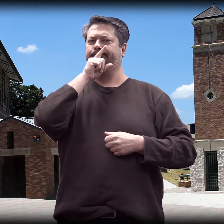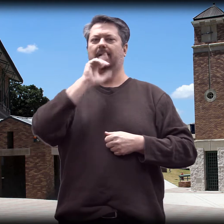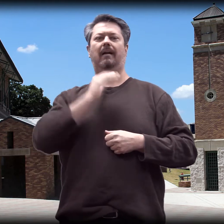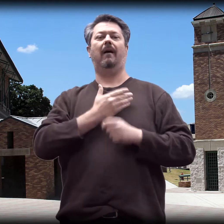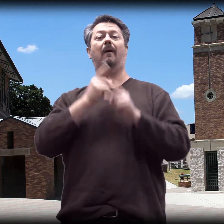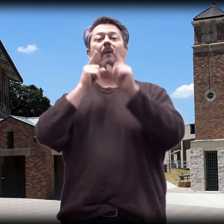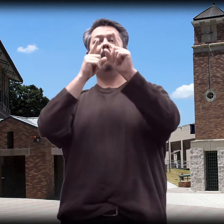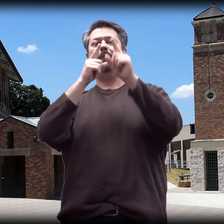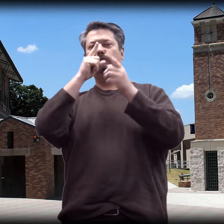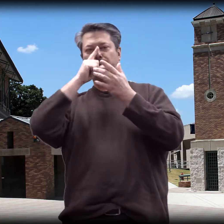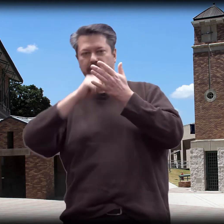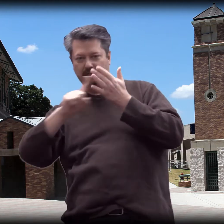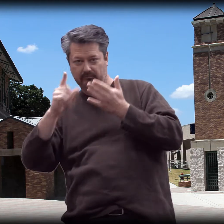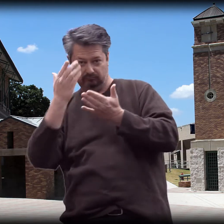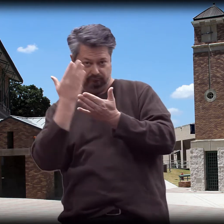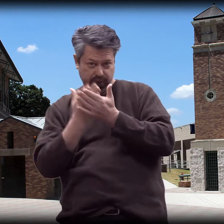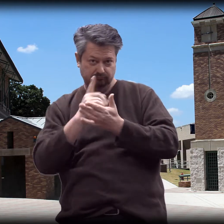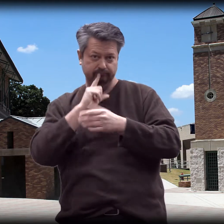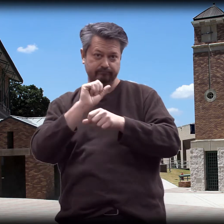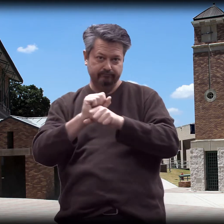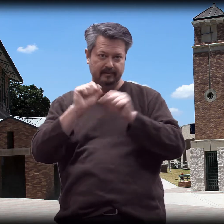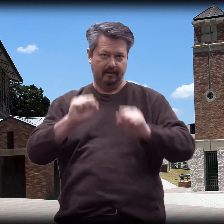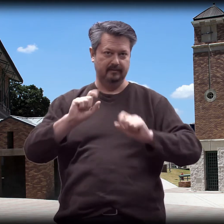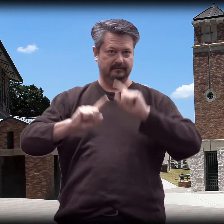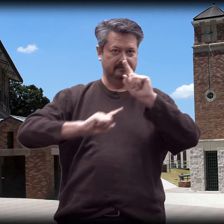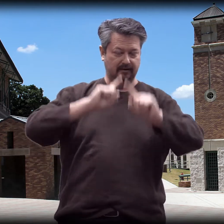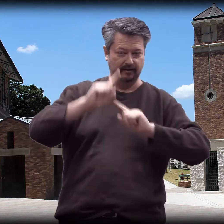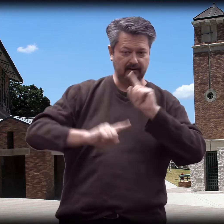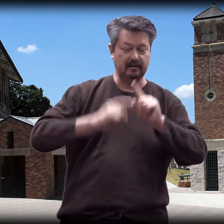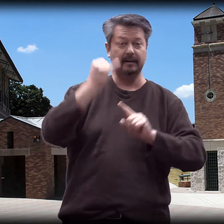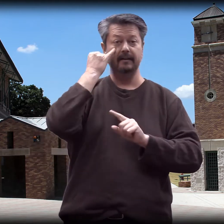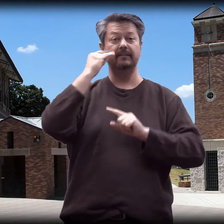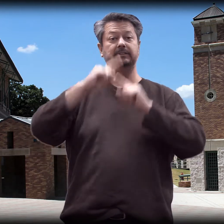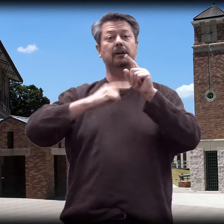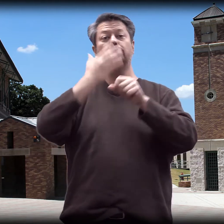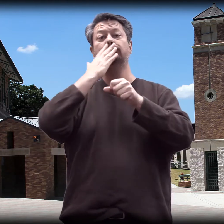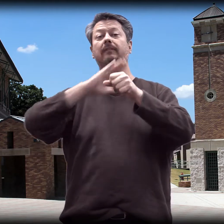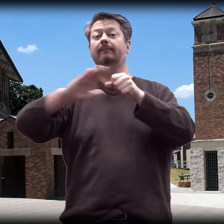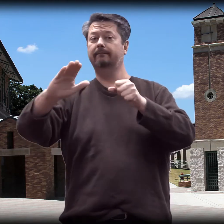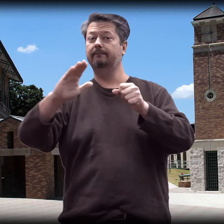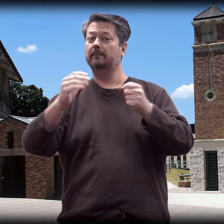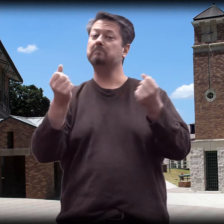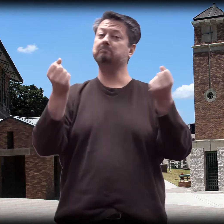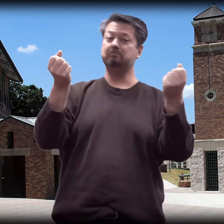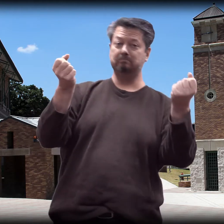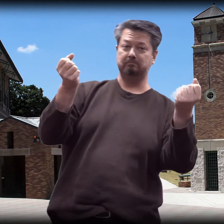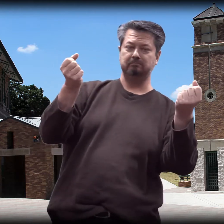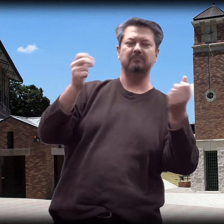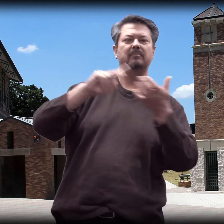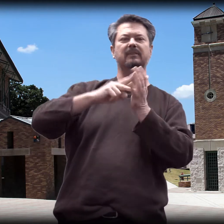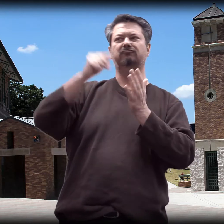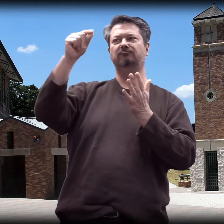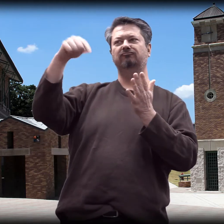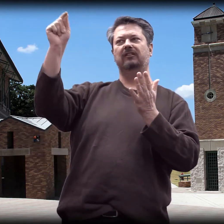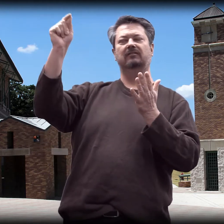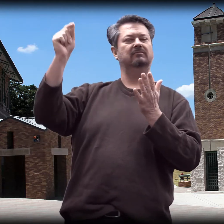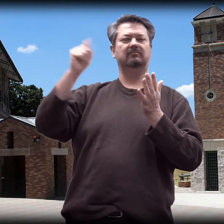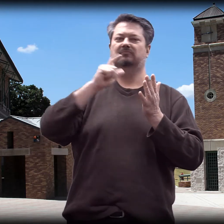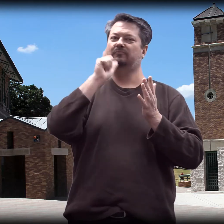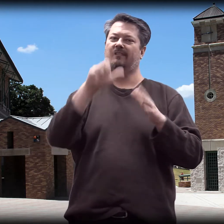an employee. It's just to validate that the person can sign and that they can sign well enough to communicate. So it's basically a